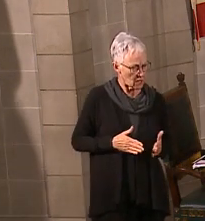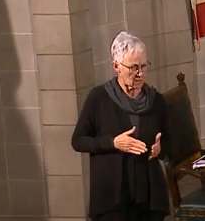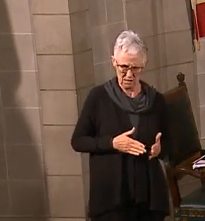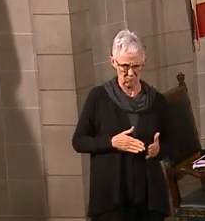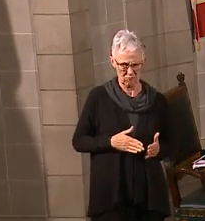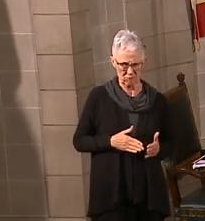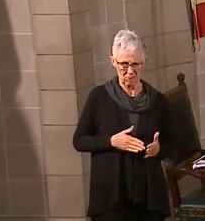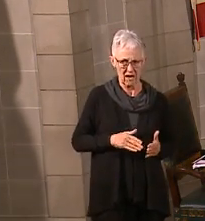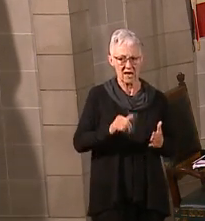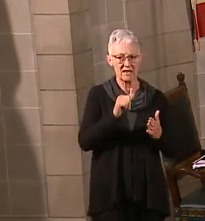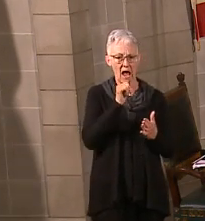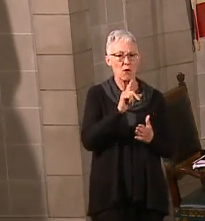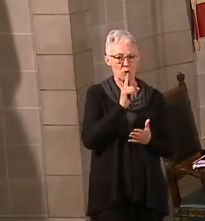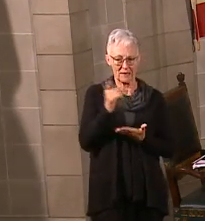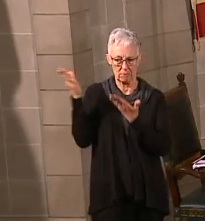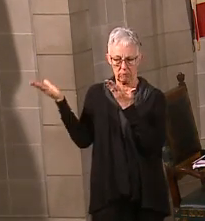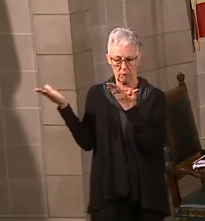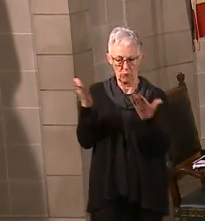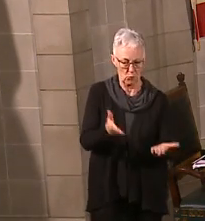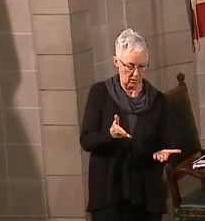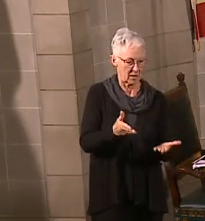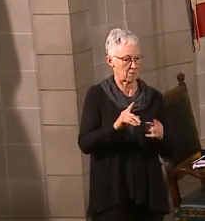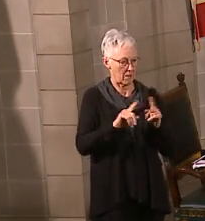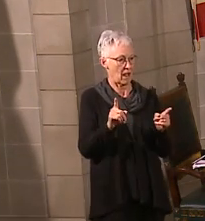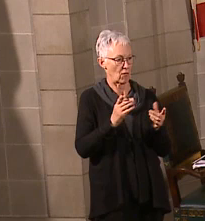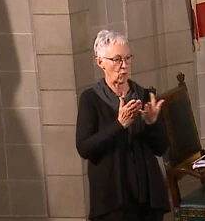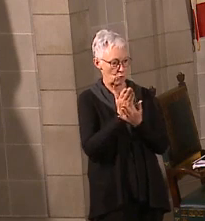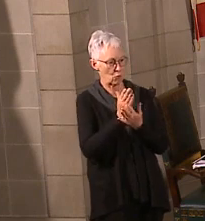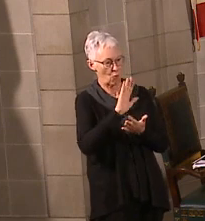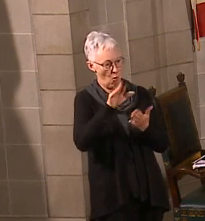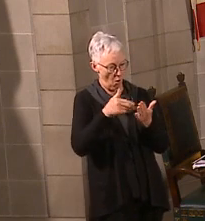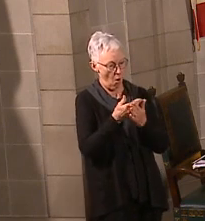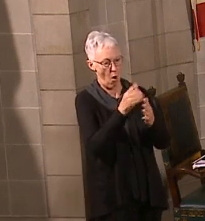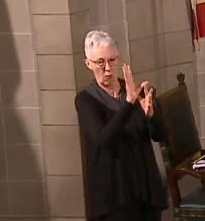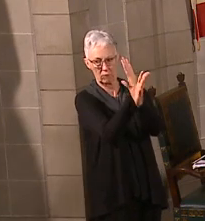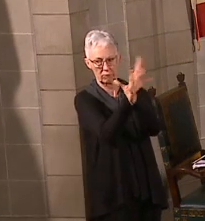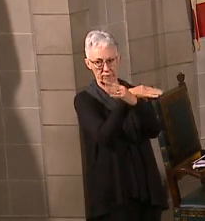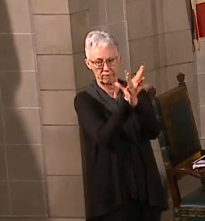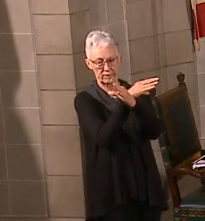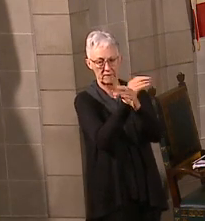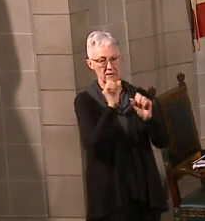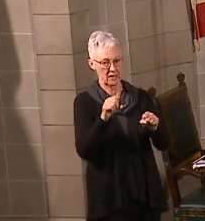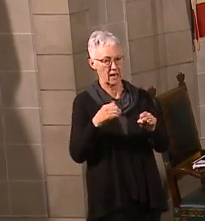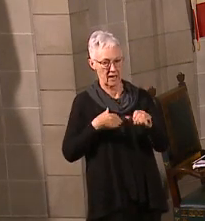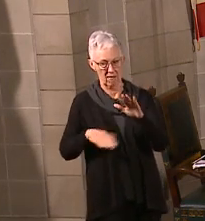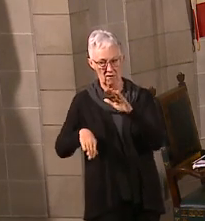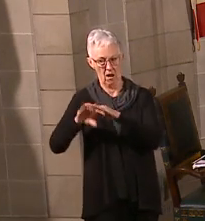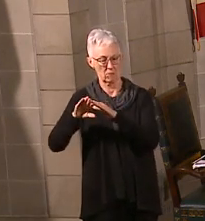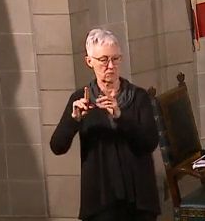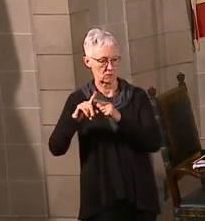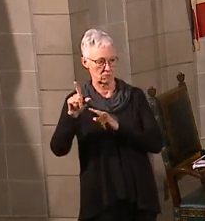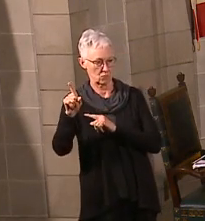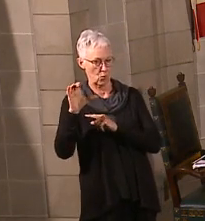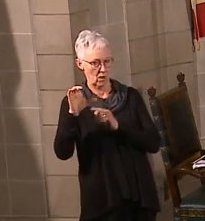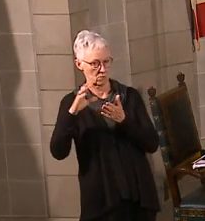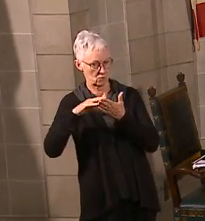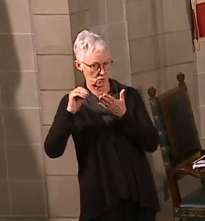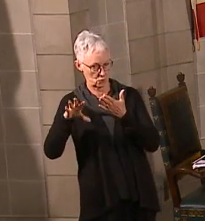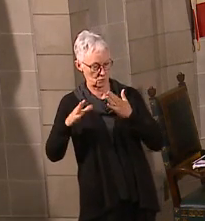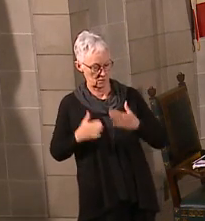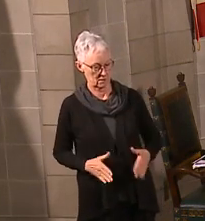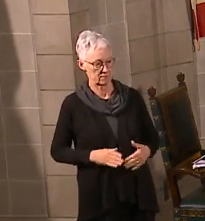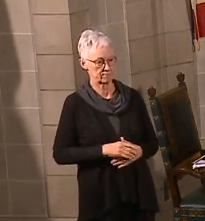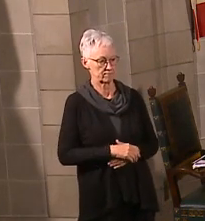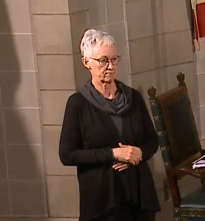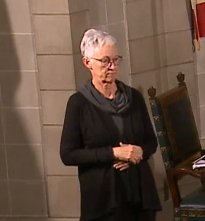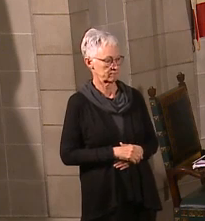zoo. It's going to be that virtual tour. So thank you very much for that. A couple other things before we get into questions and